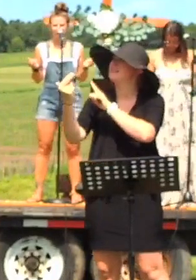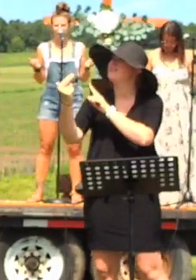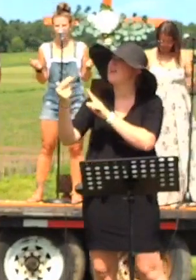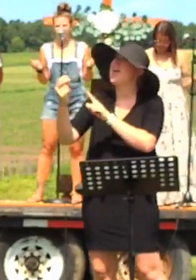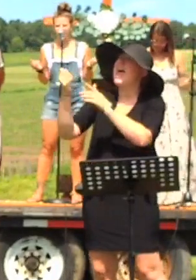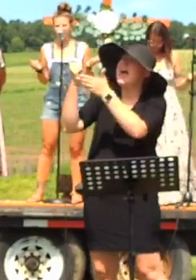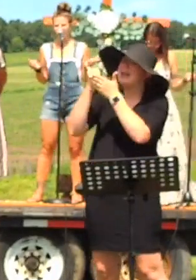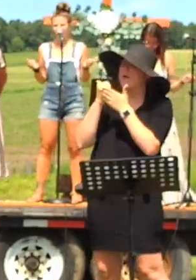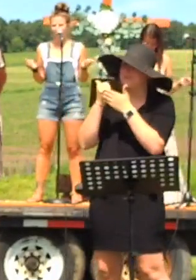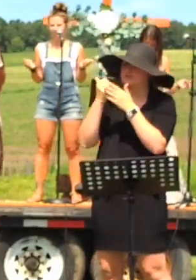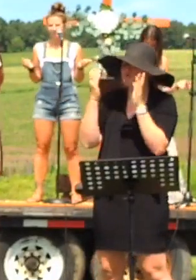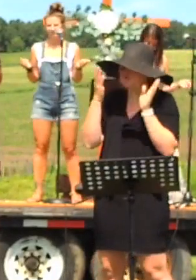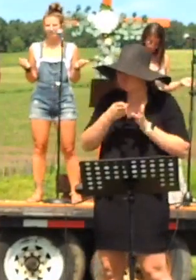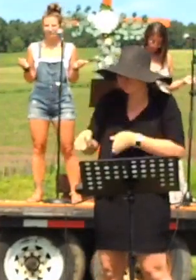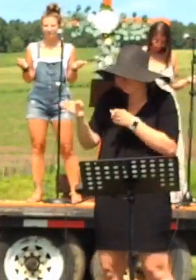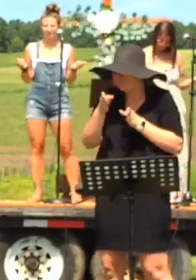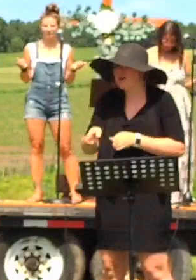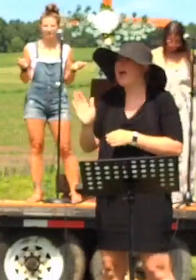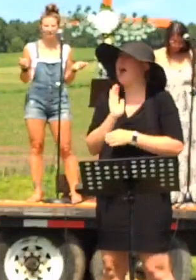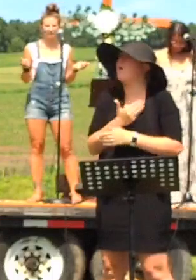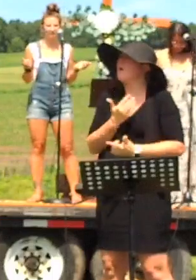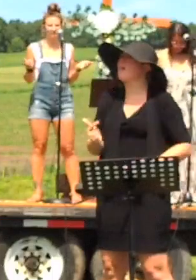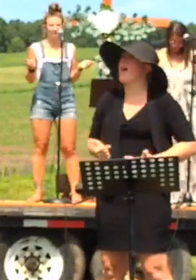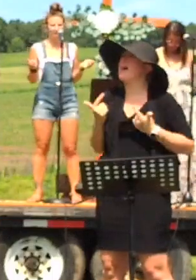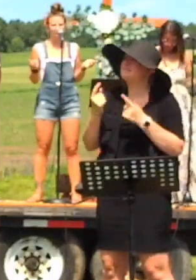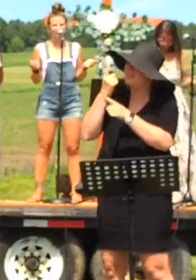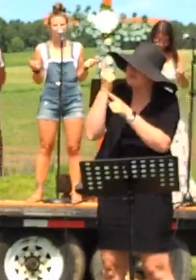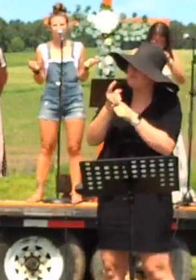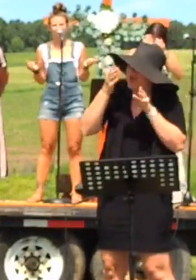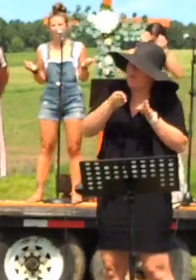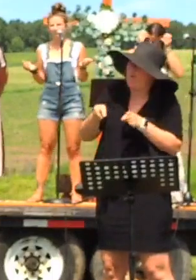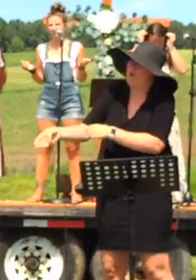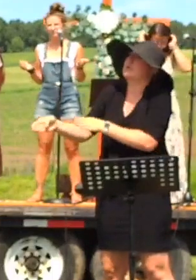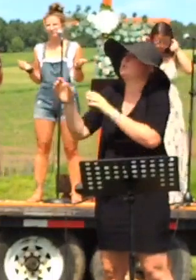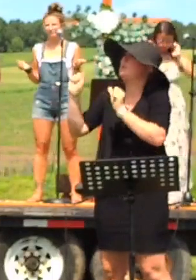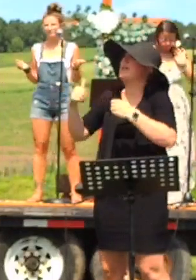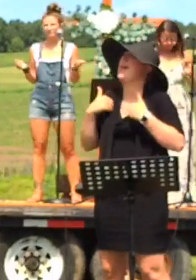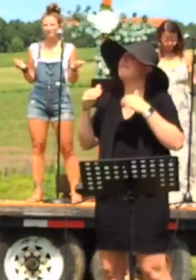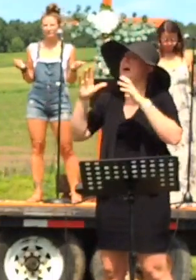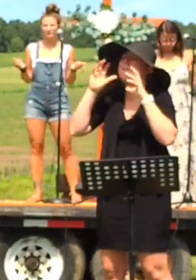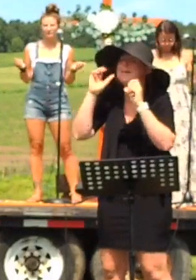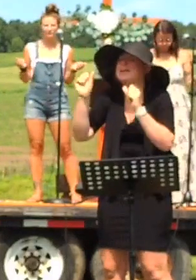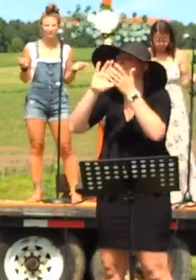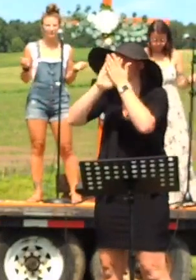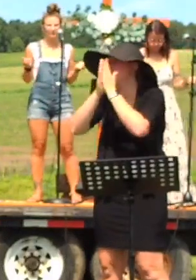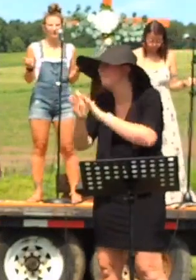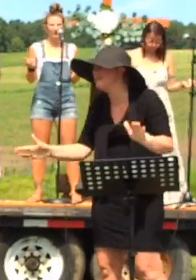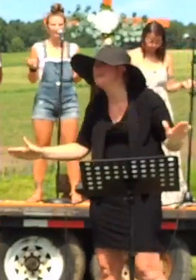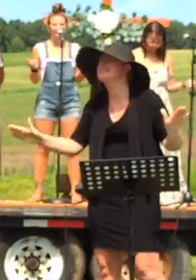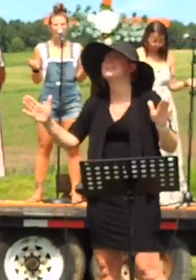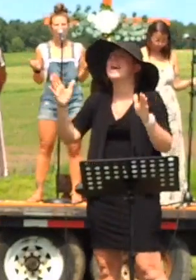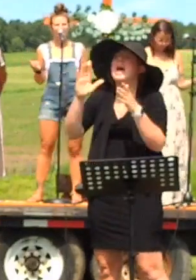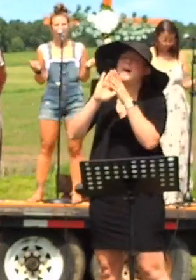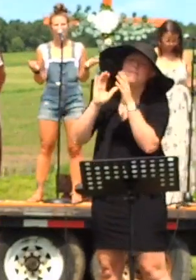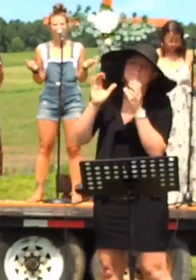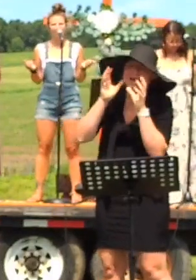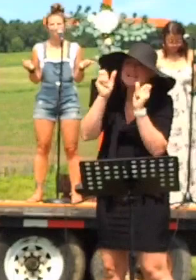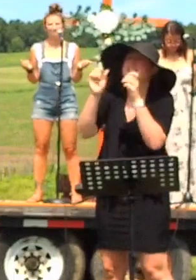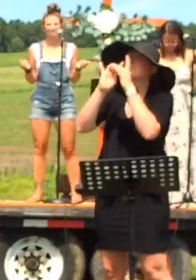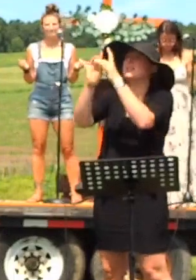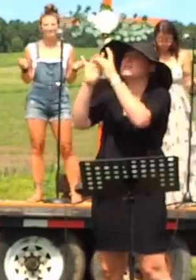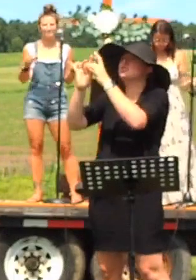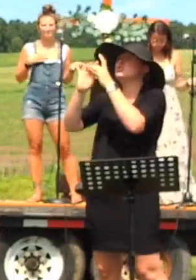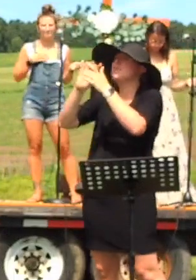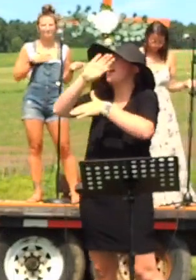right order so that we can have amazing peace and relationships, and that all the other junk of